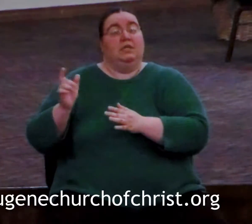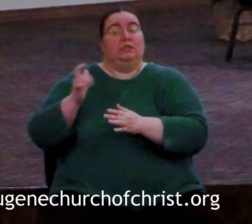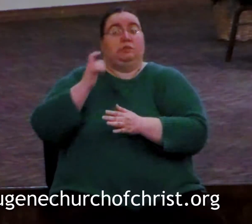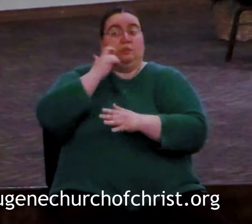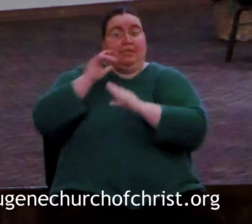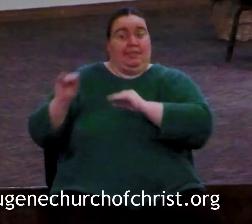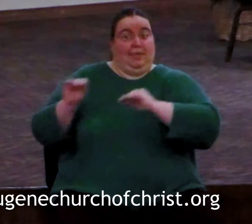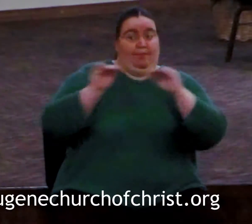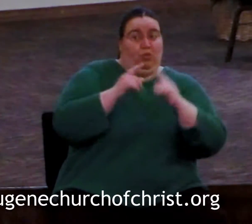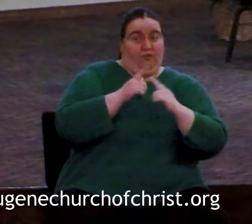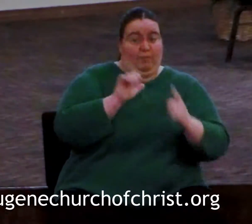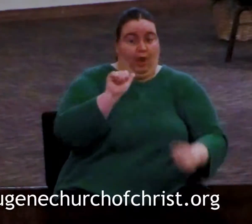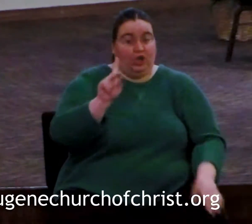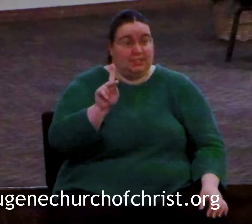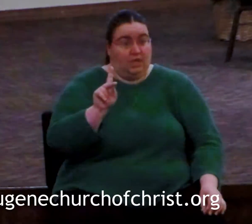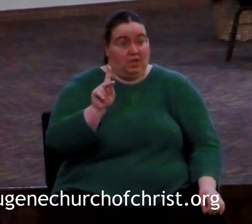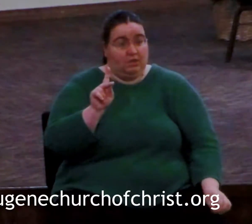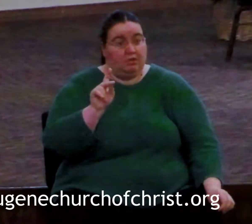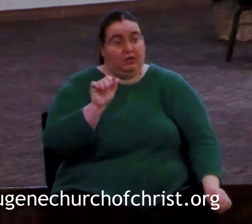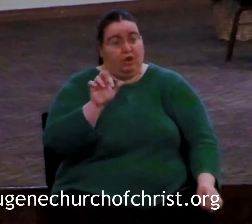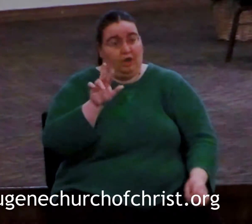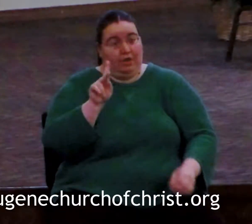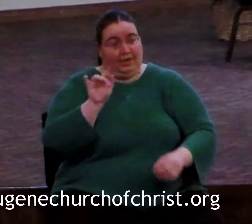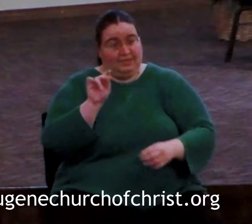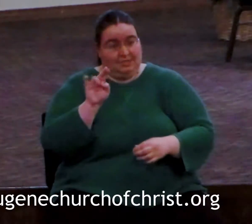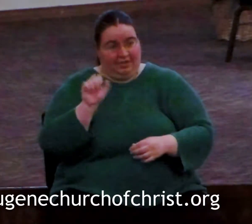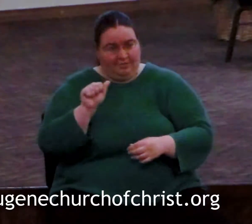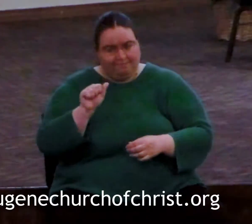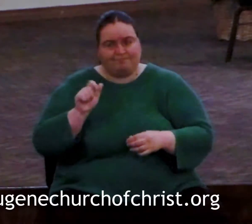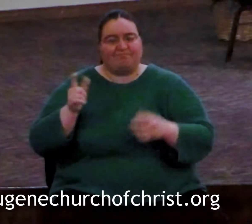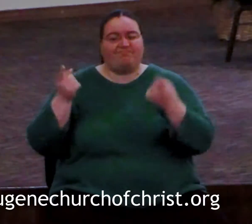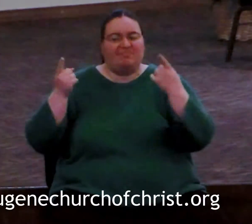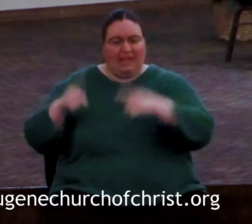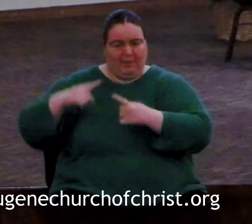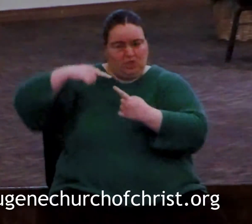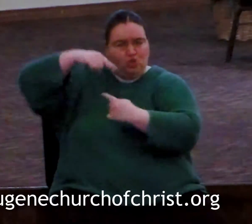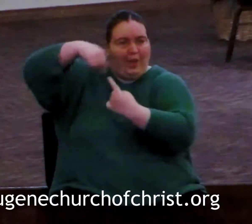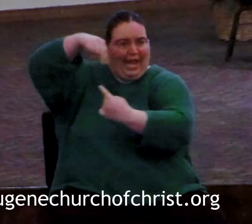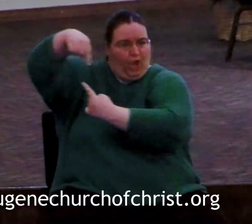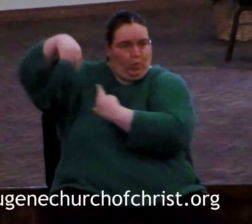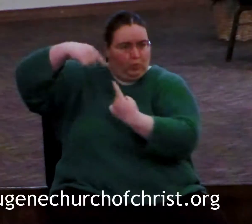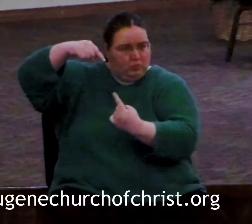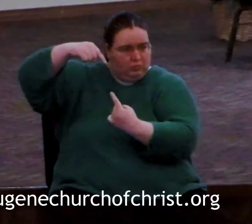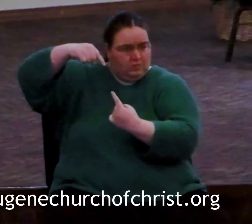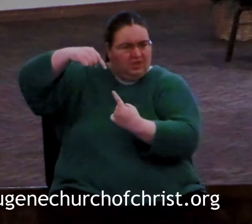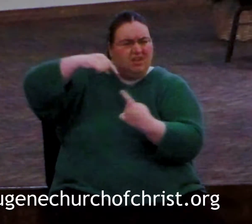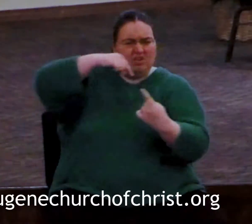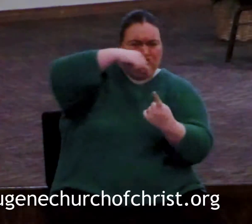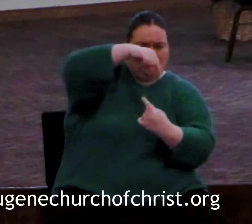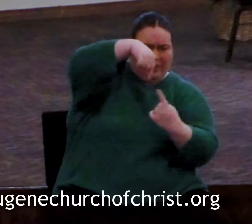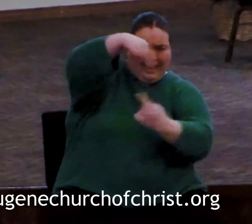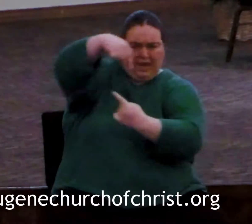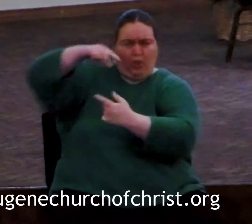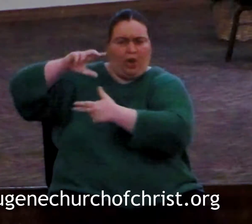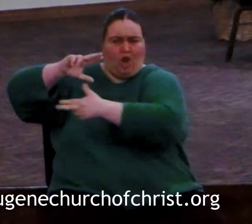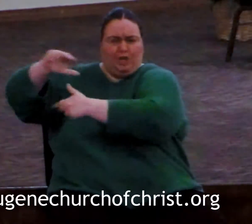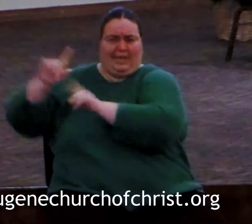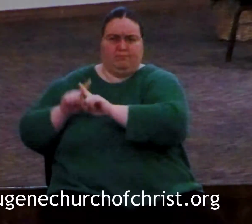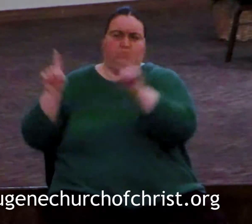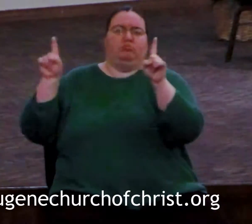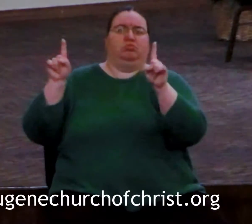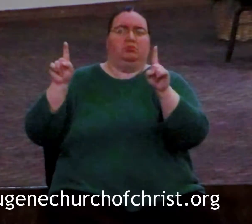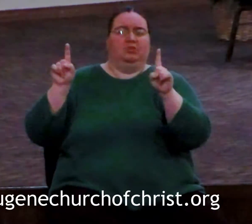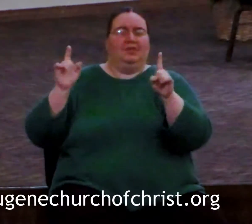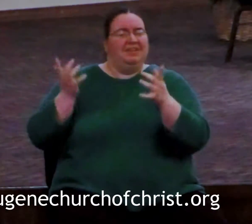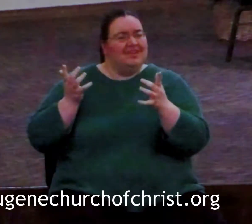favorite things about Oregon is those are in Arkansas and they're not here as much. Tornadoes are very different than the hurricane. Now, the system is basically